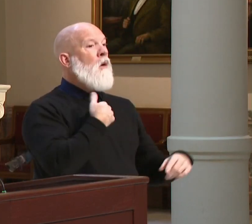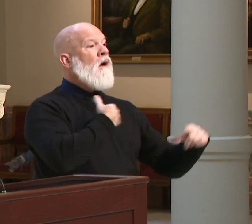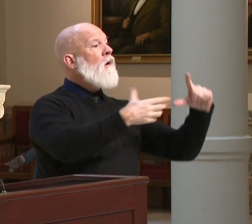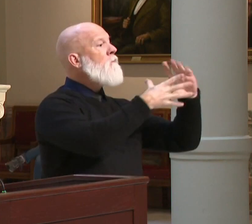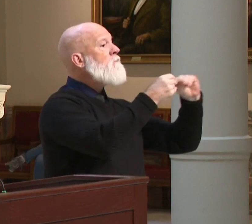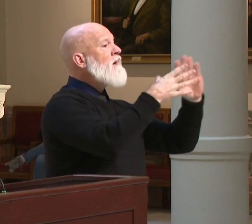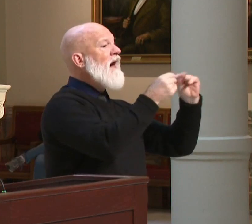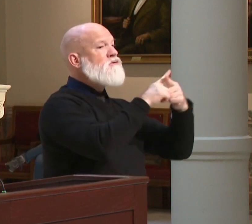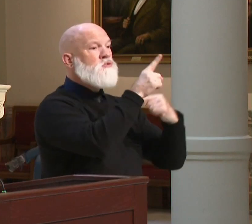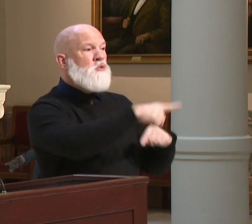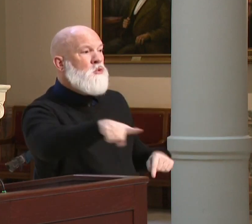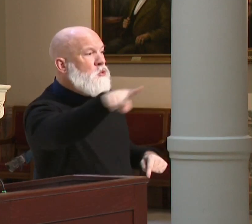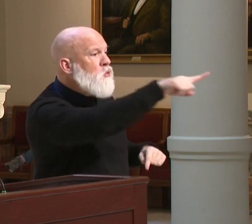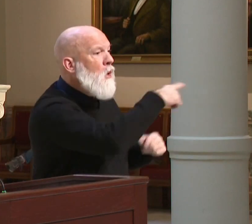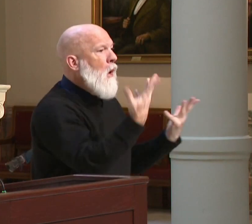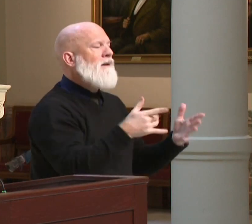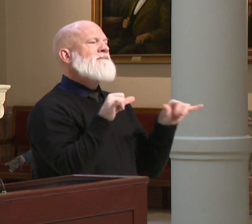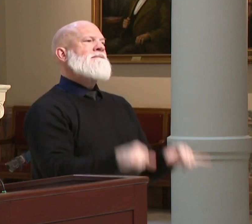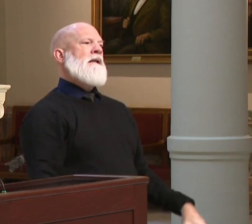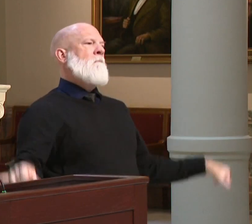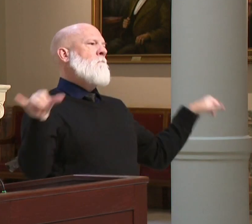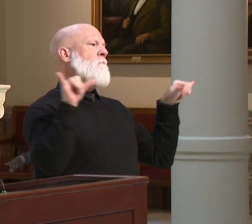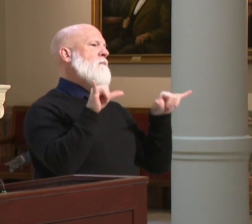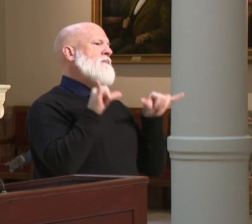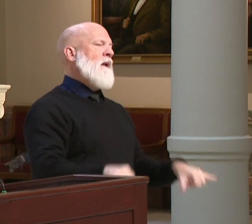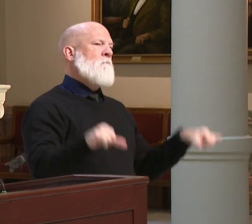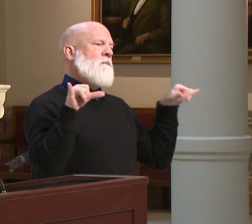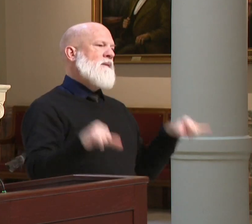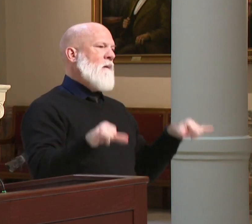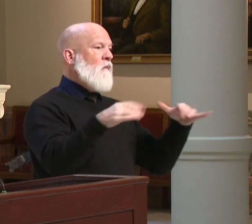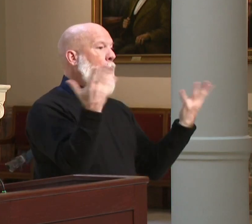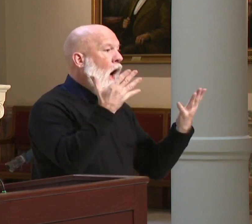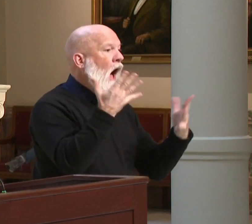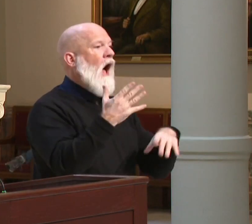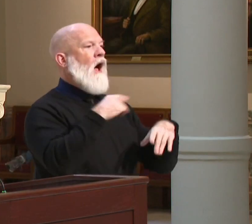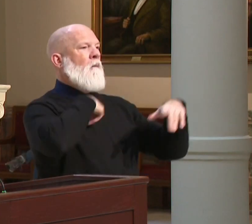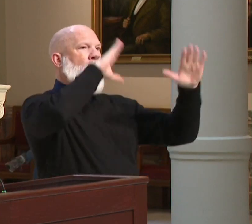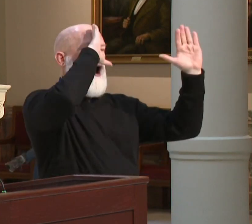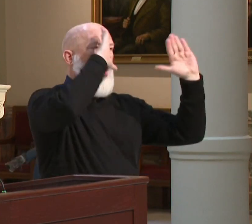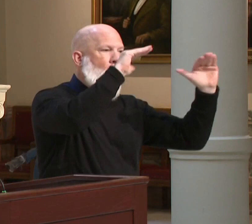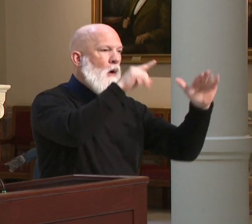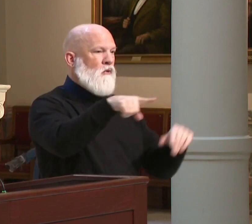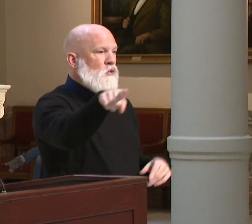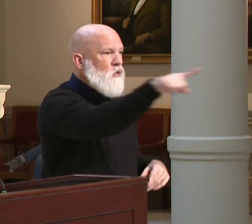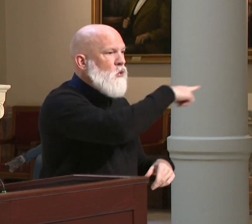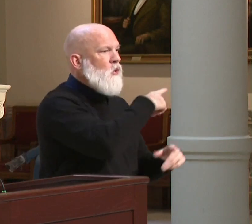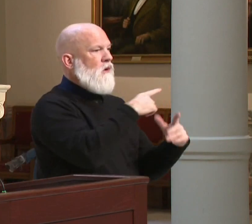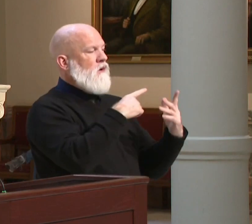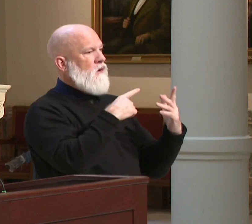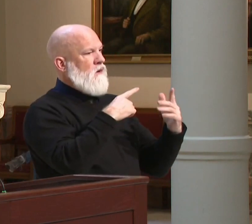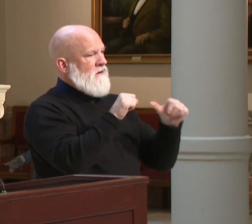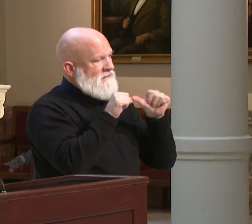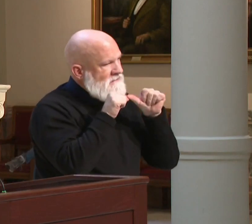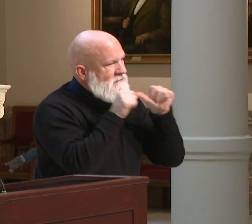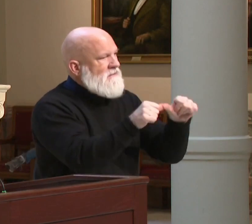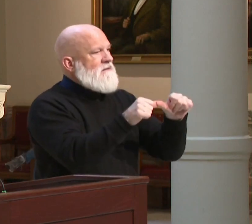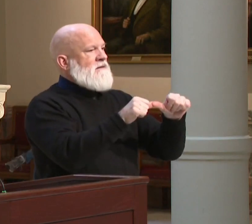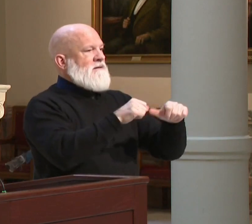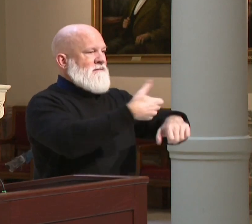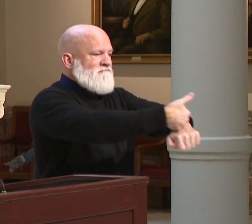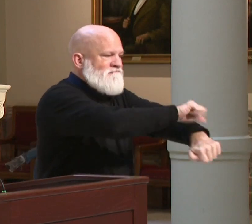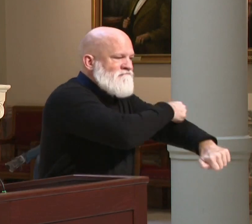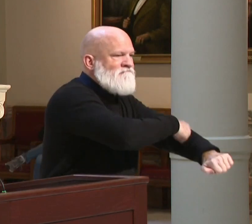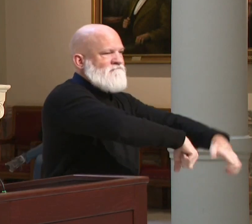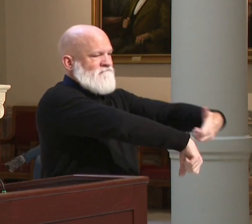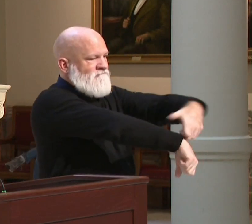same as it has been for weeks. We have much hope on the horizon, but we've got to hunker down and continue to